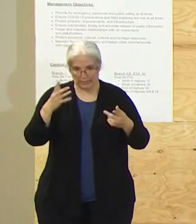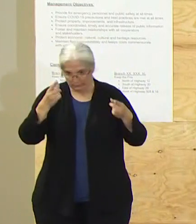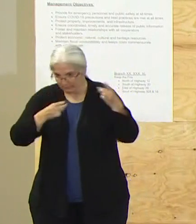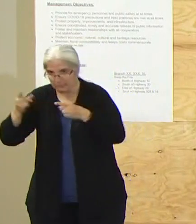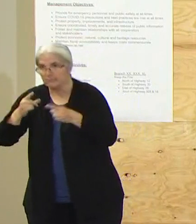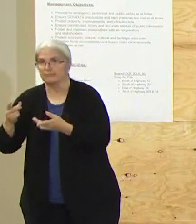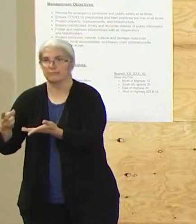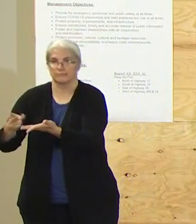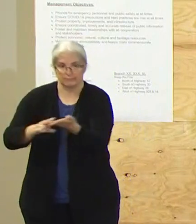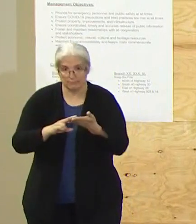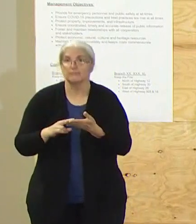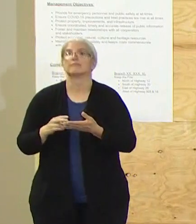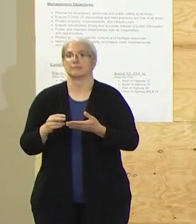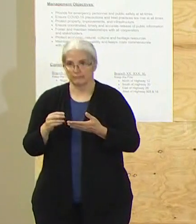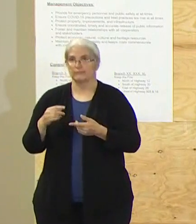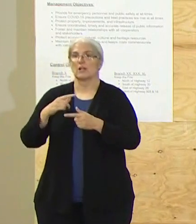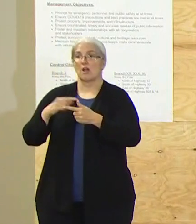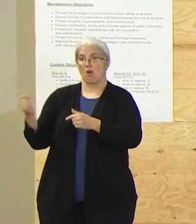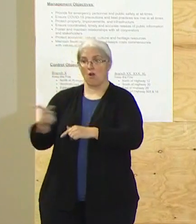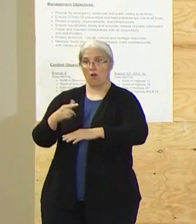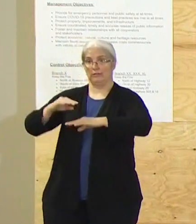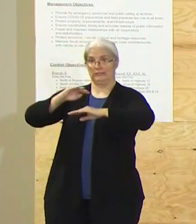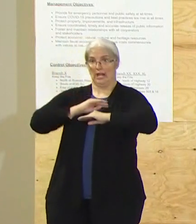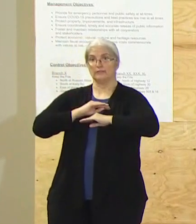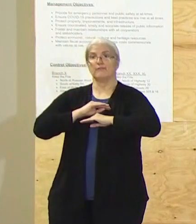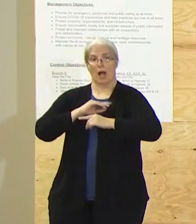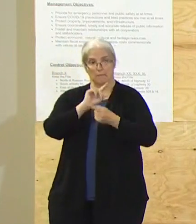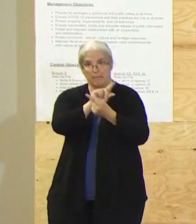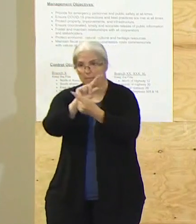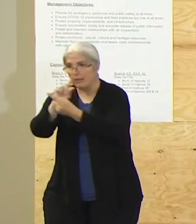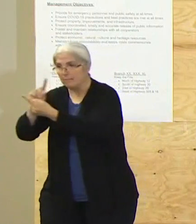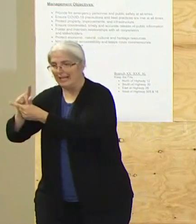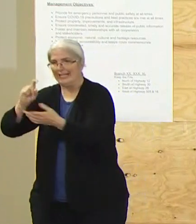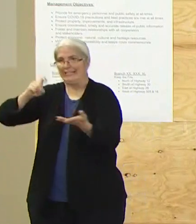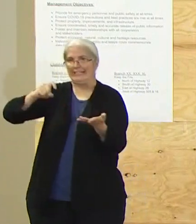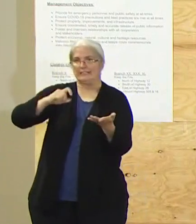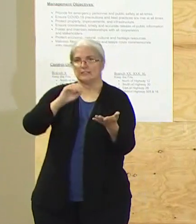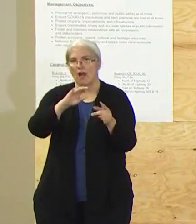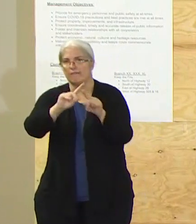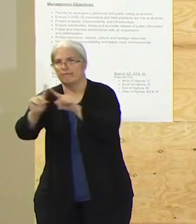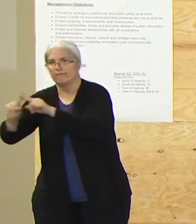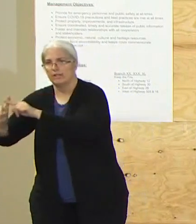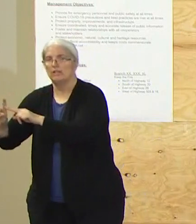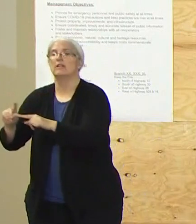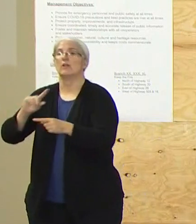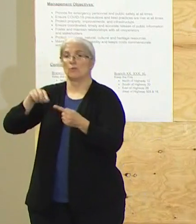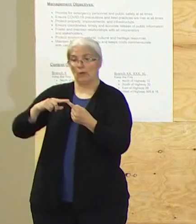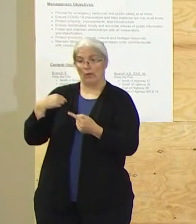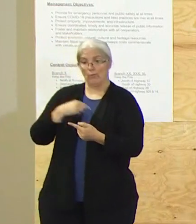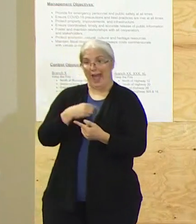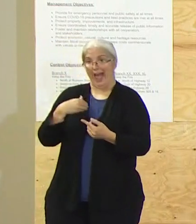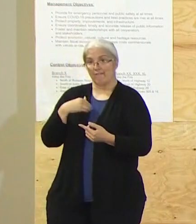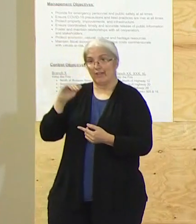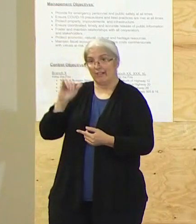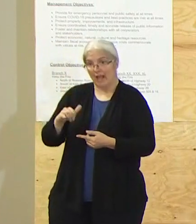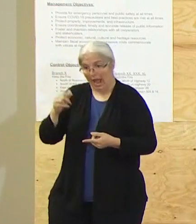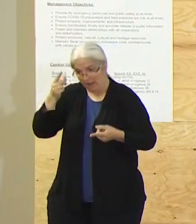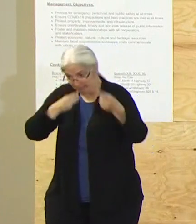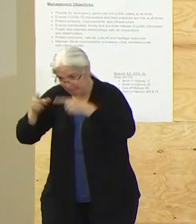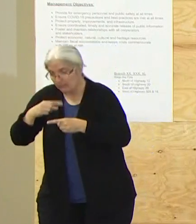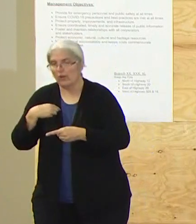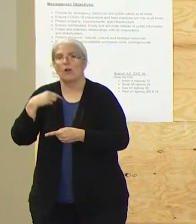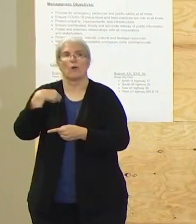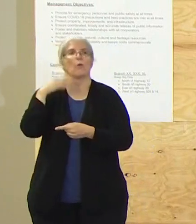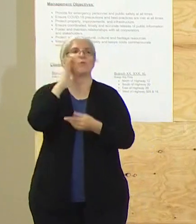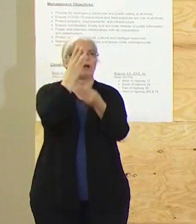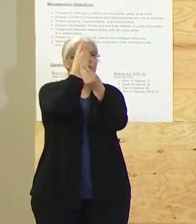details of the work that's currently being advanced. Once we get to that point, we'll make public all of those